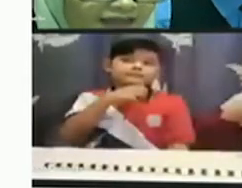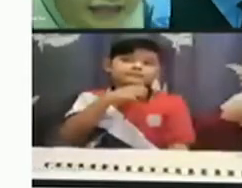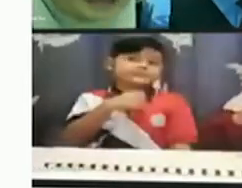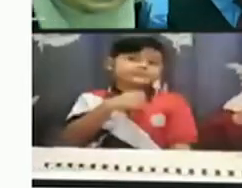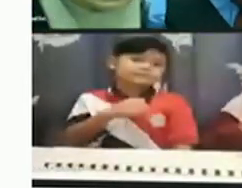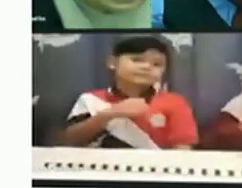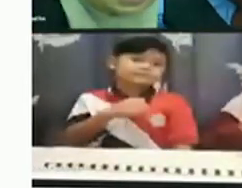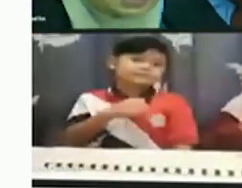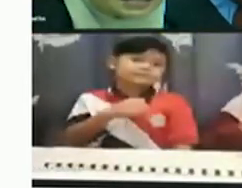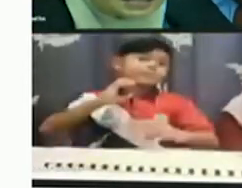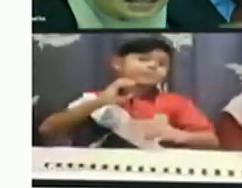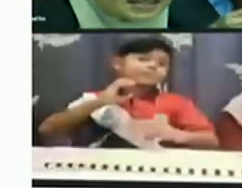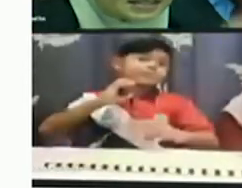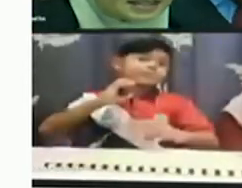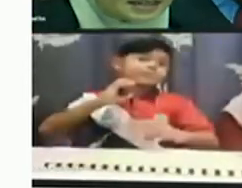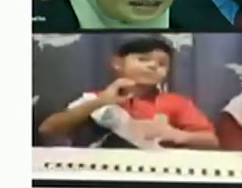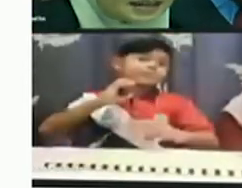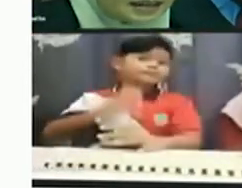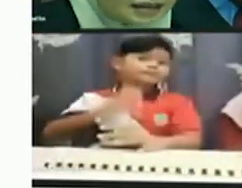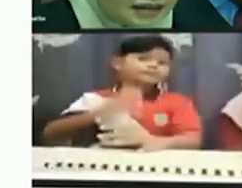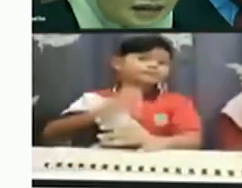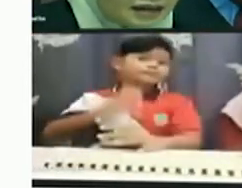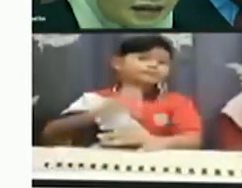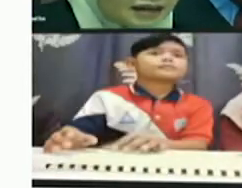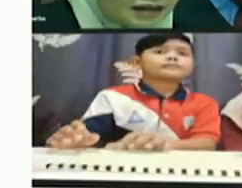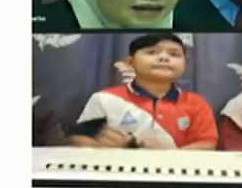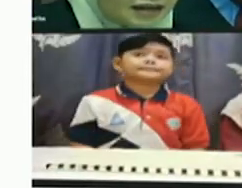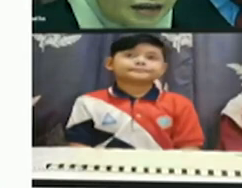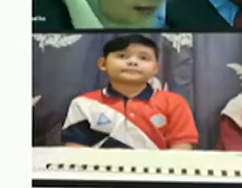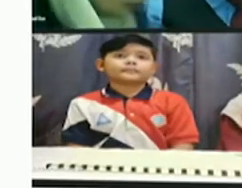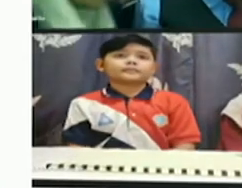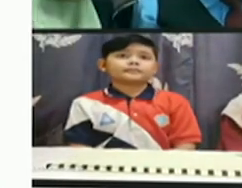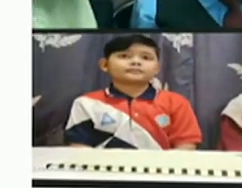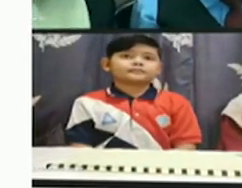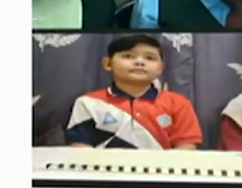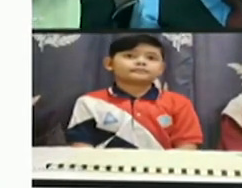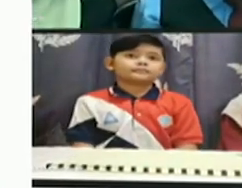Any response? Is it a doll? Is it a doll?